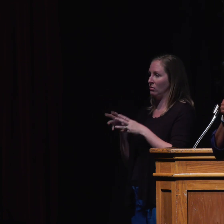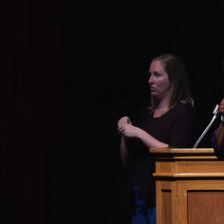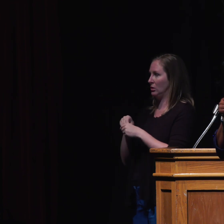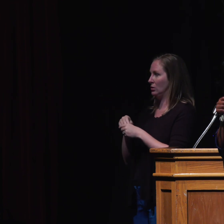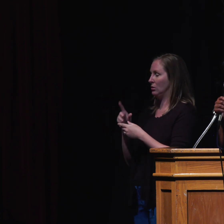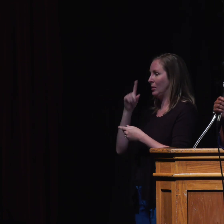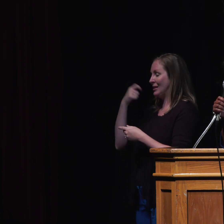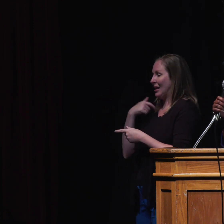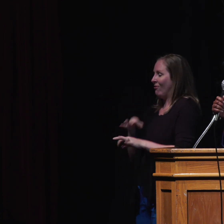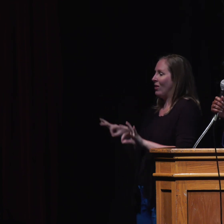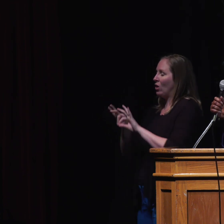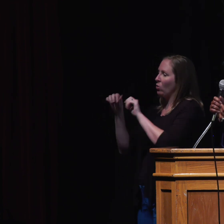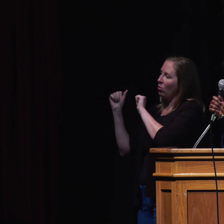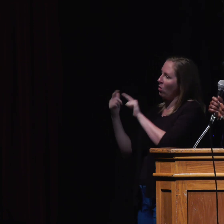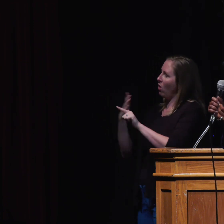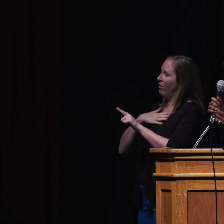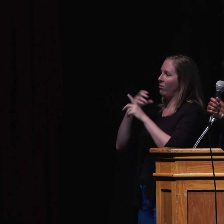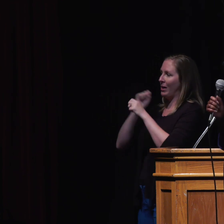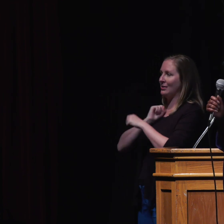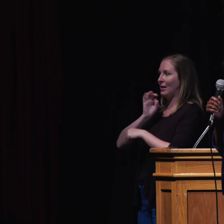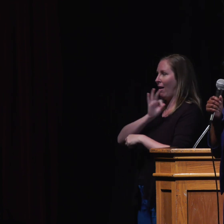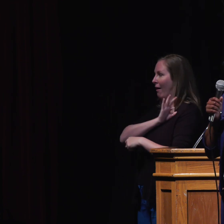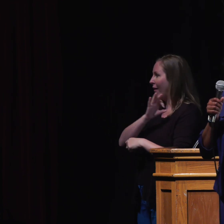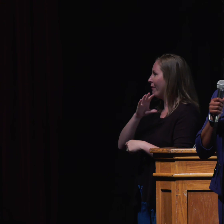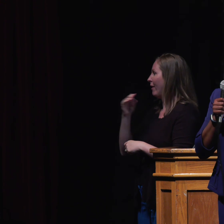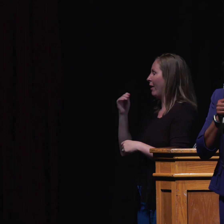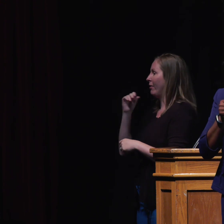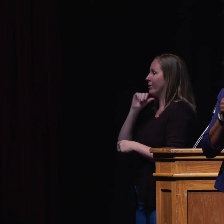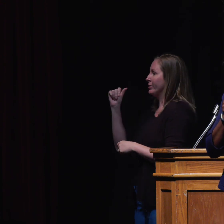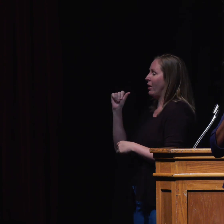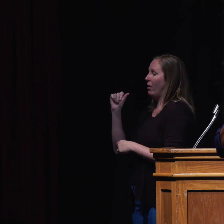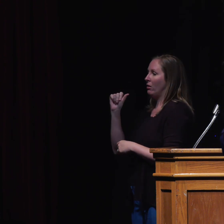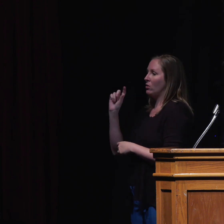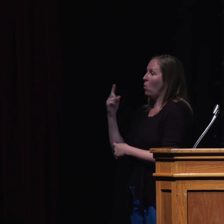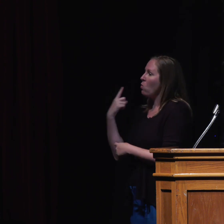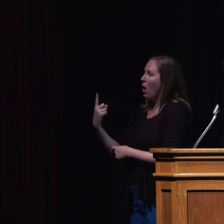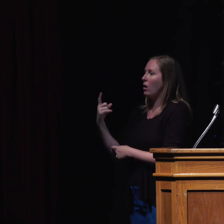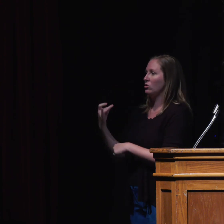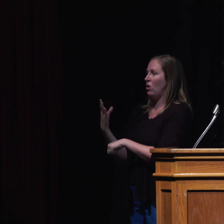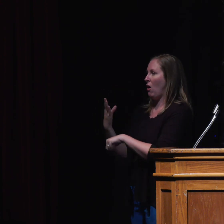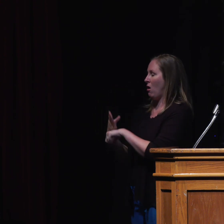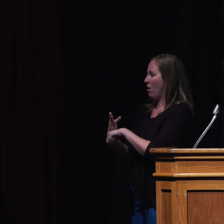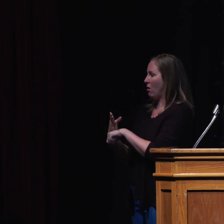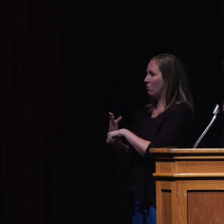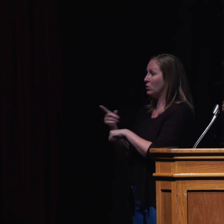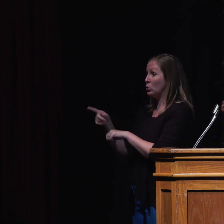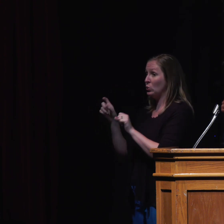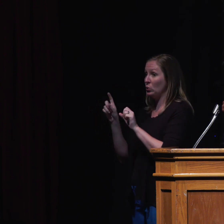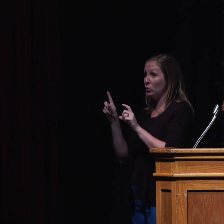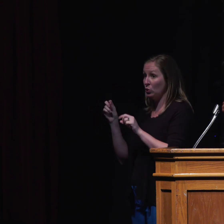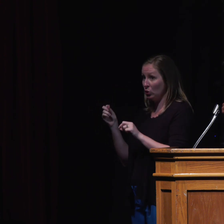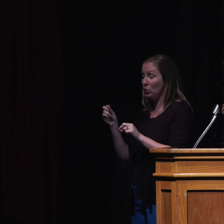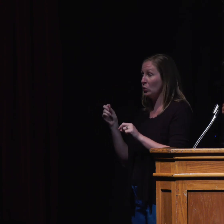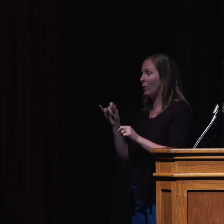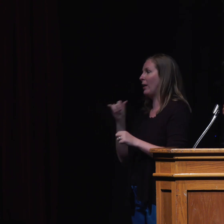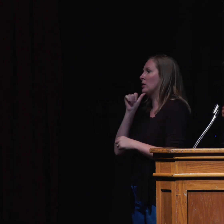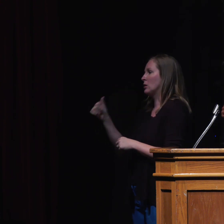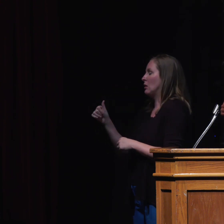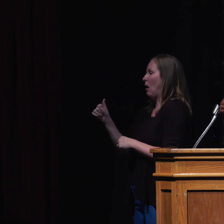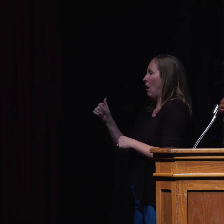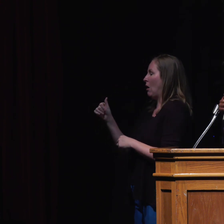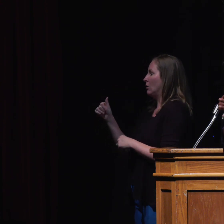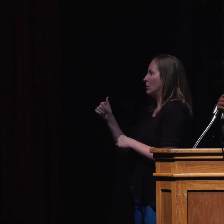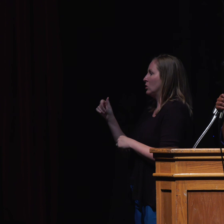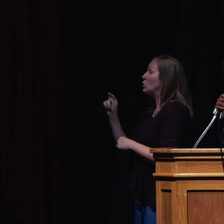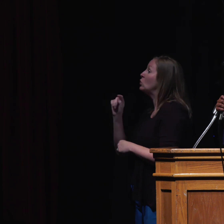I value all of my staff members, and there's not one single job that you do that is not